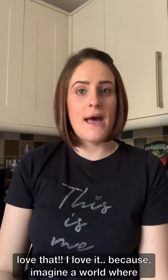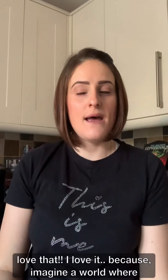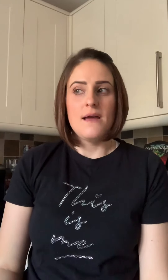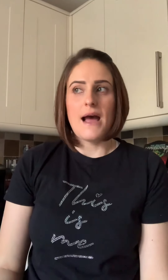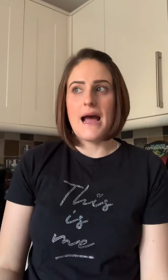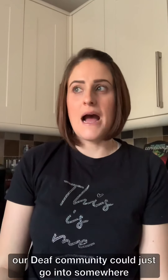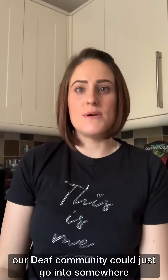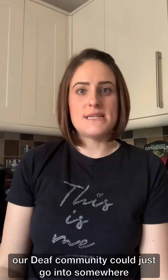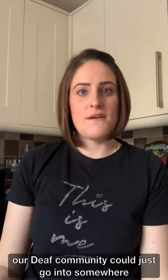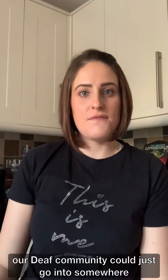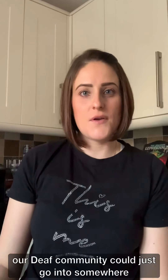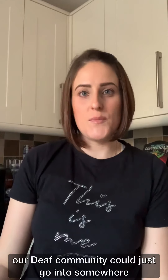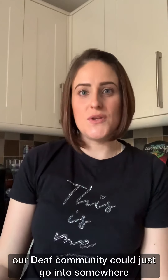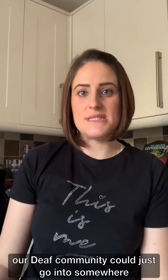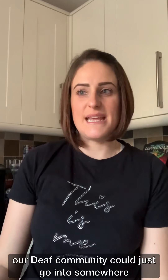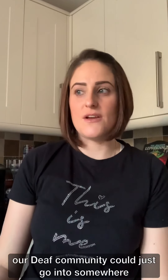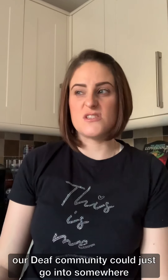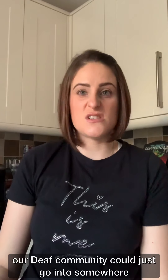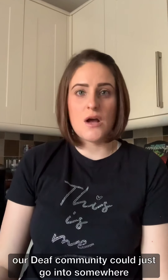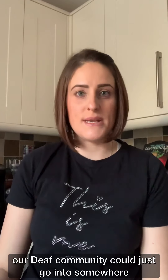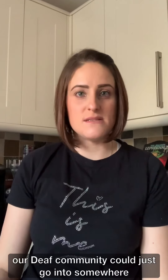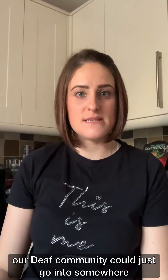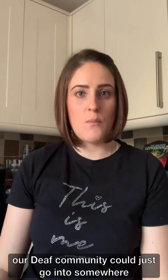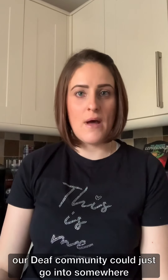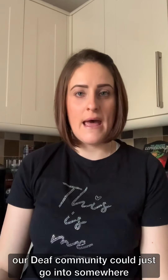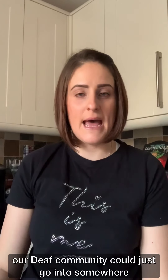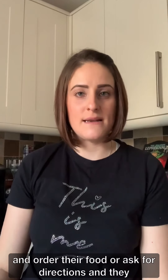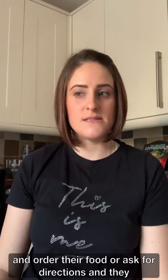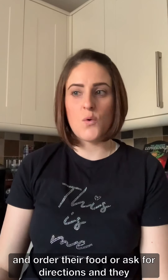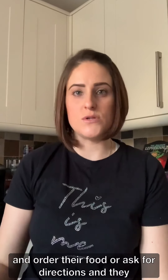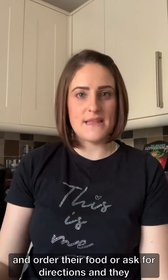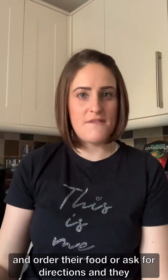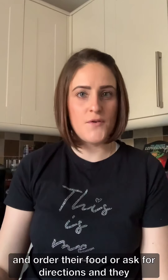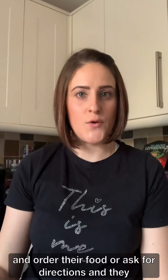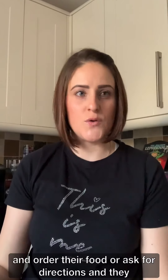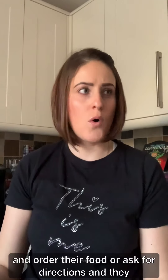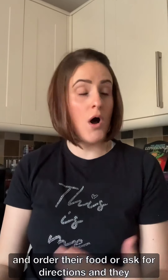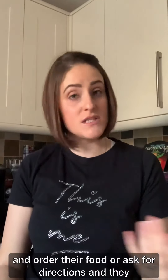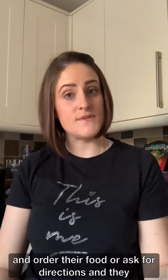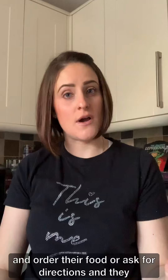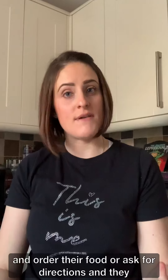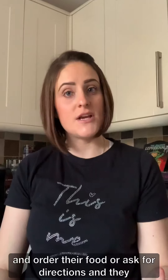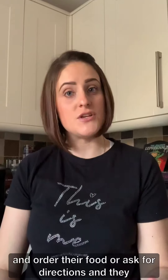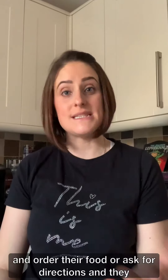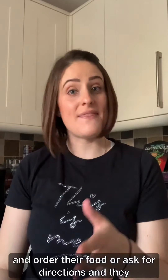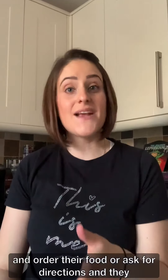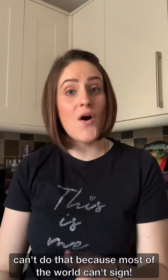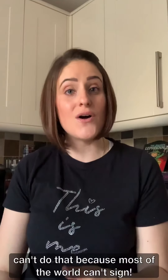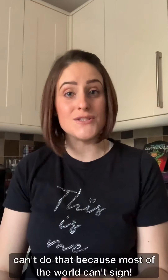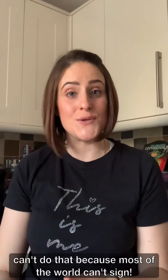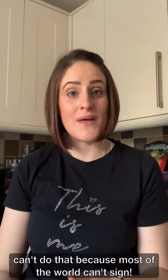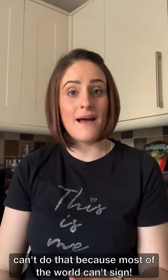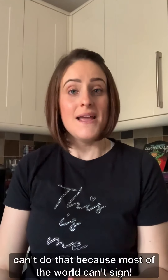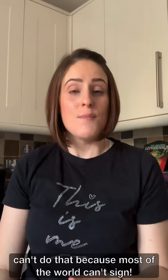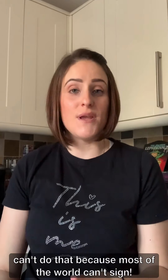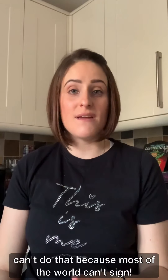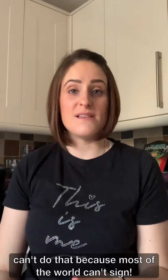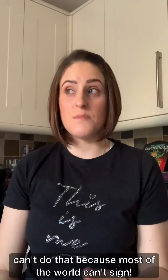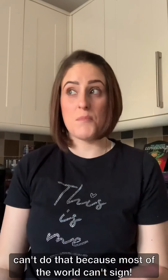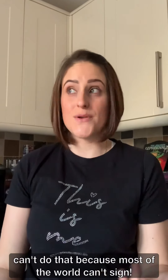our deaf community could just go into somewhere and order their food or ask for directions and they can't do that because most